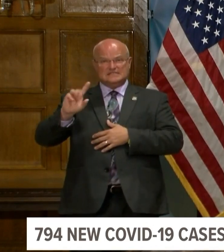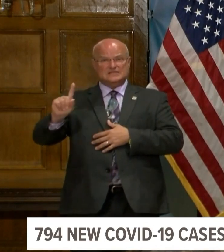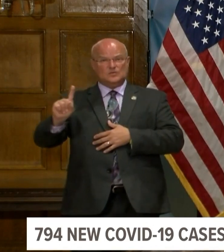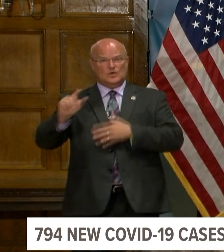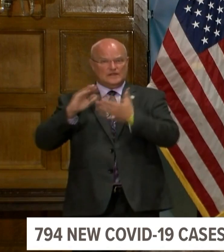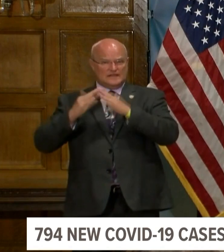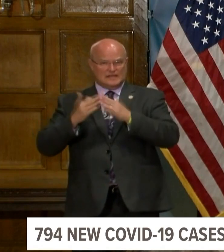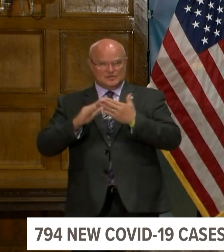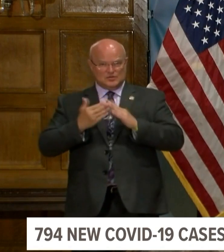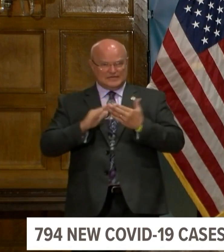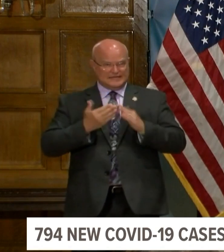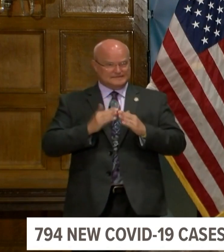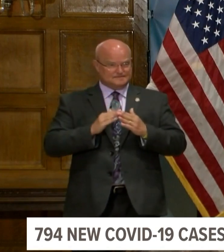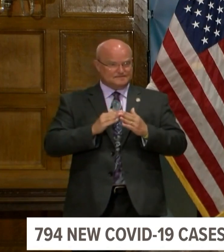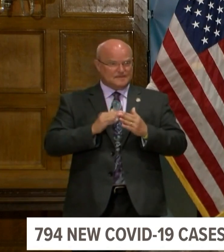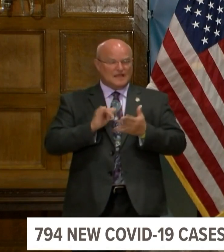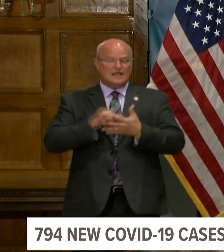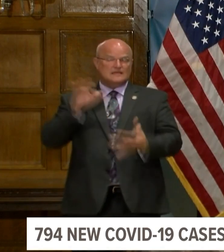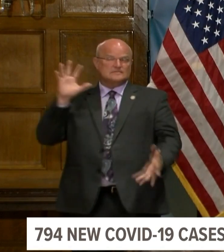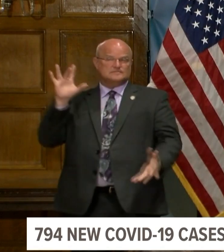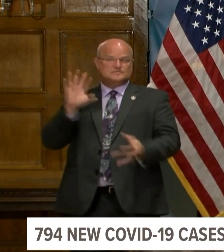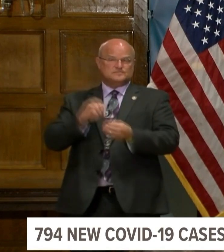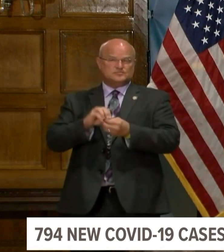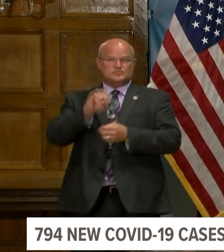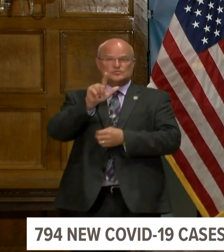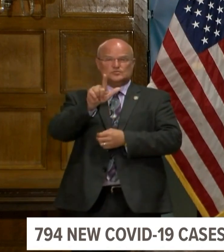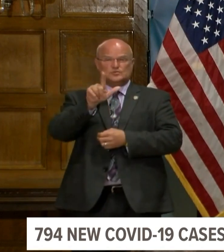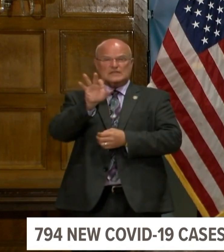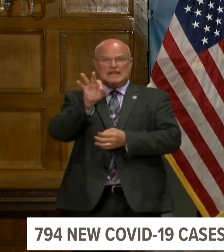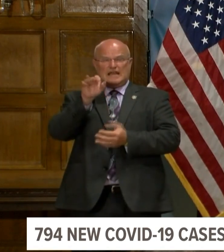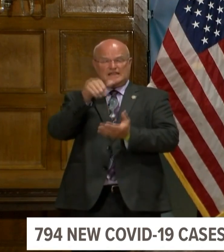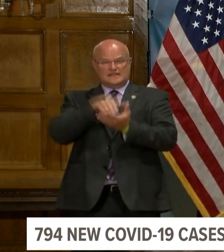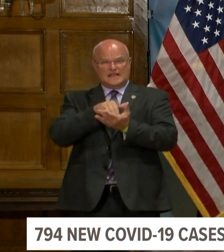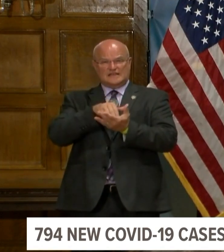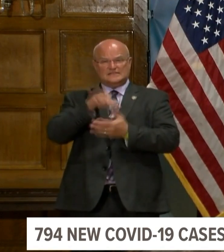761 in the community. That brings our total to